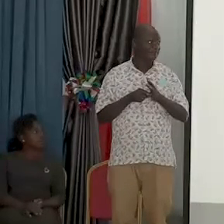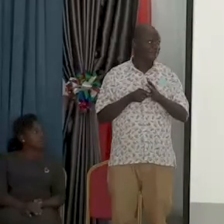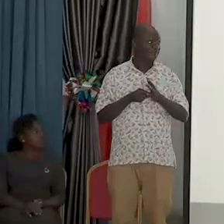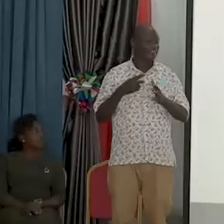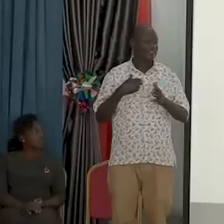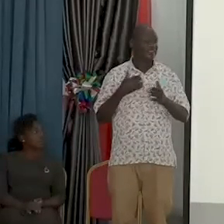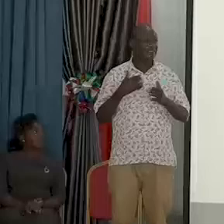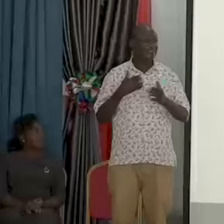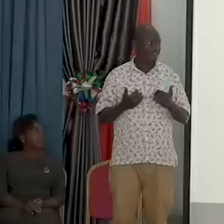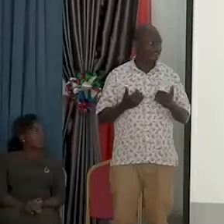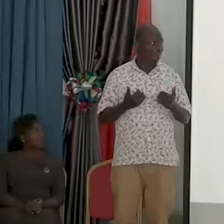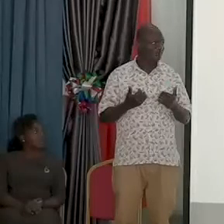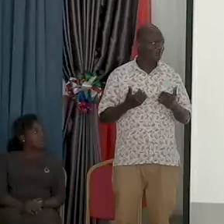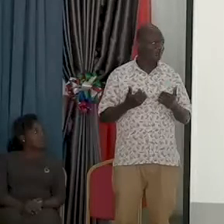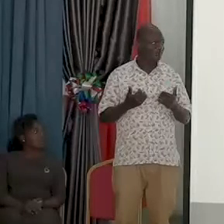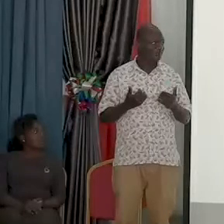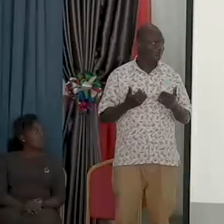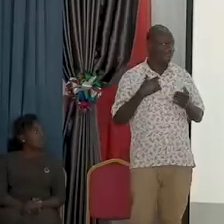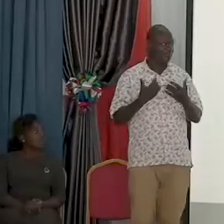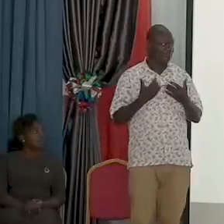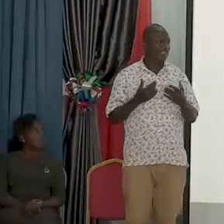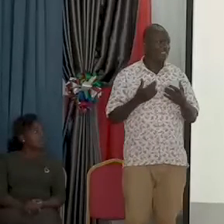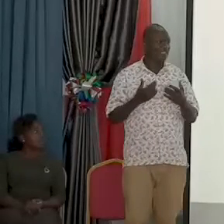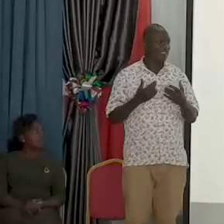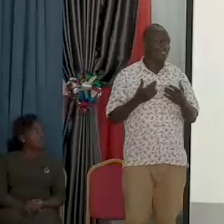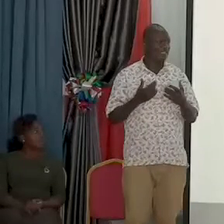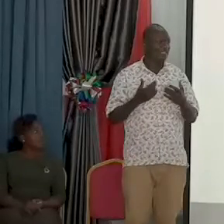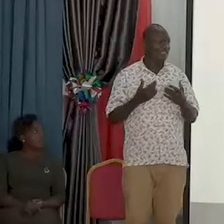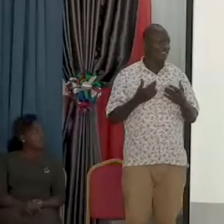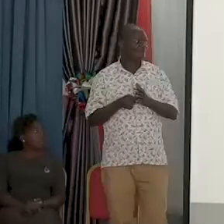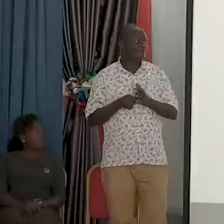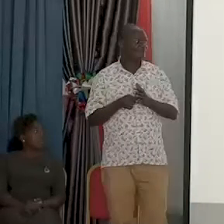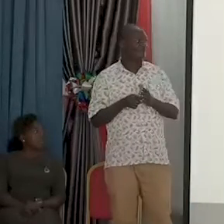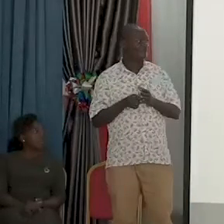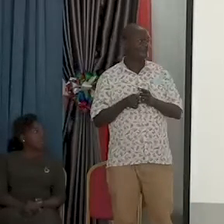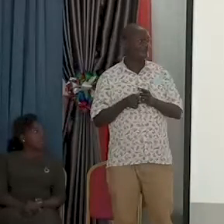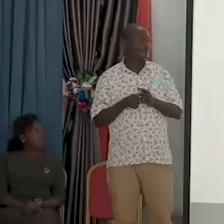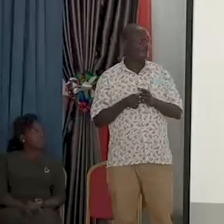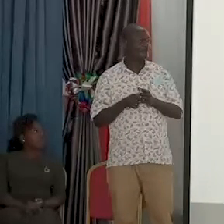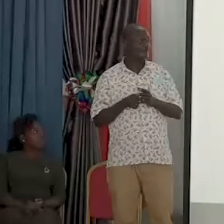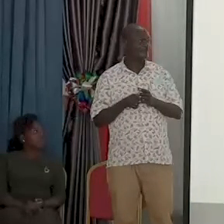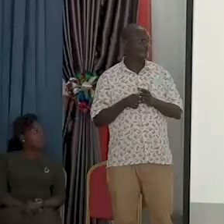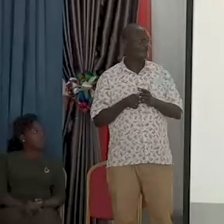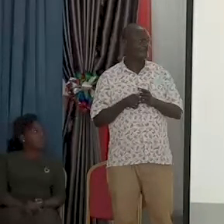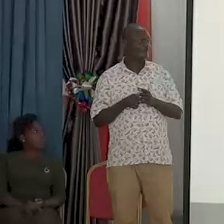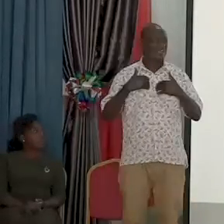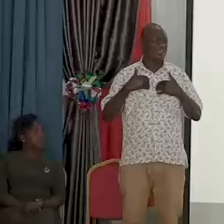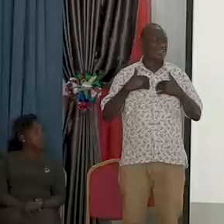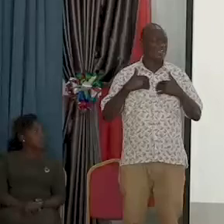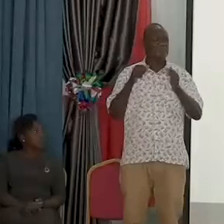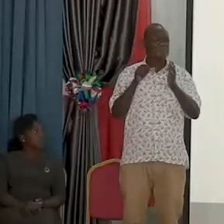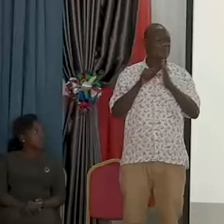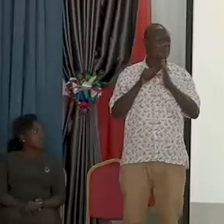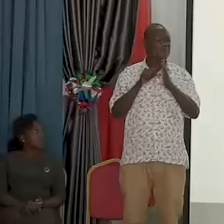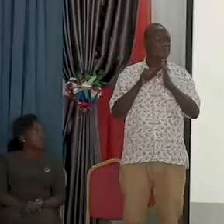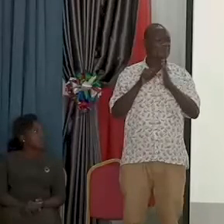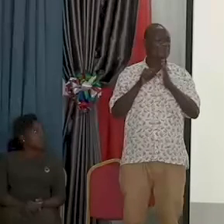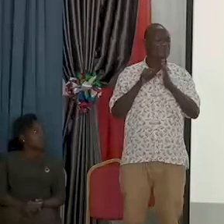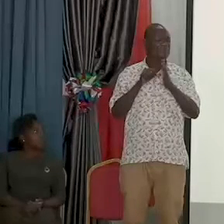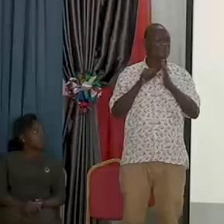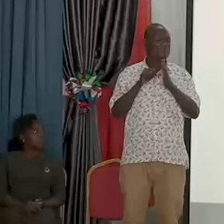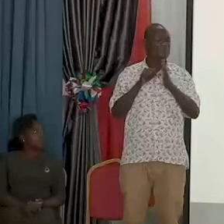child, my clothes had to be super tight, and I also have problems auditorily